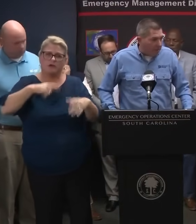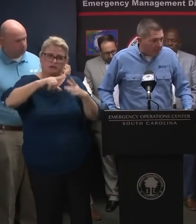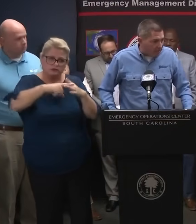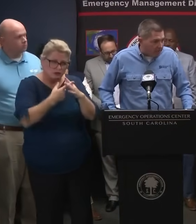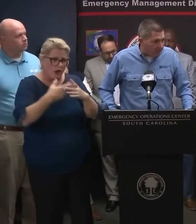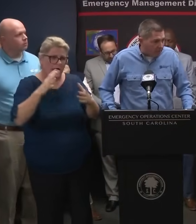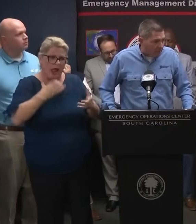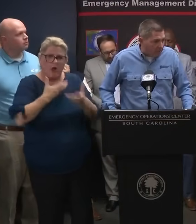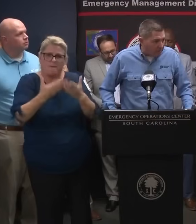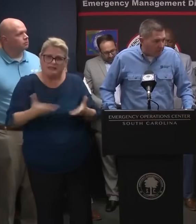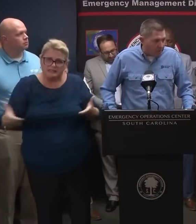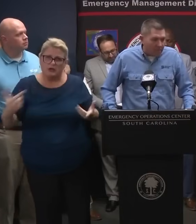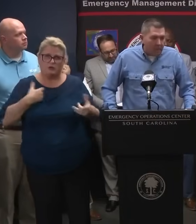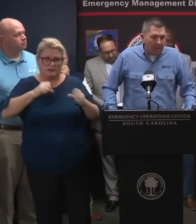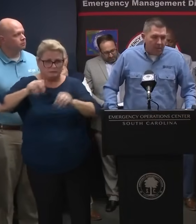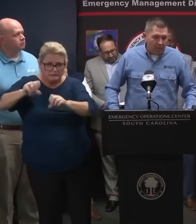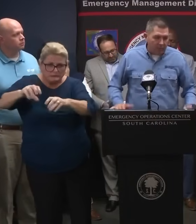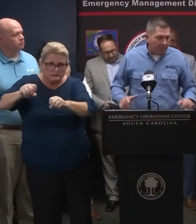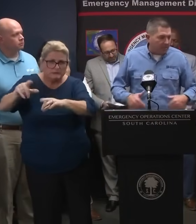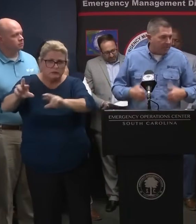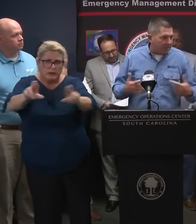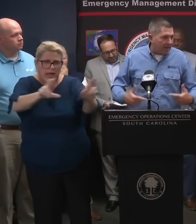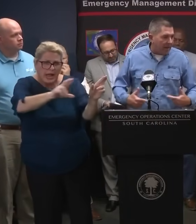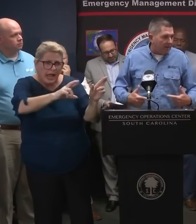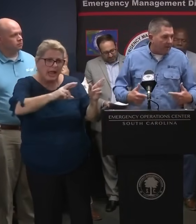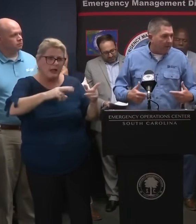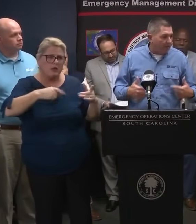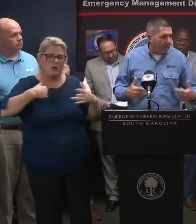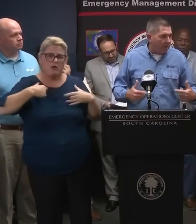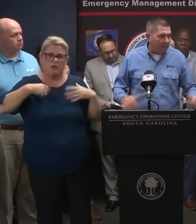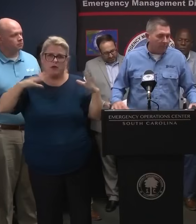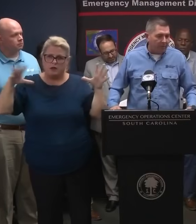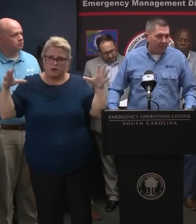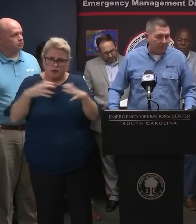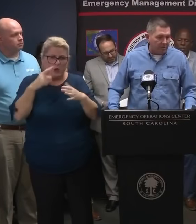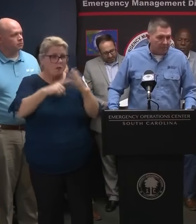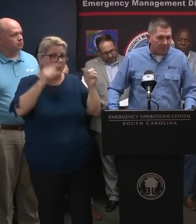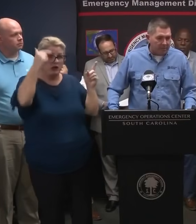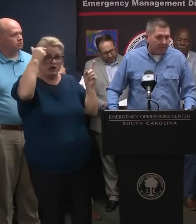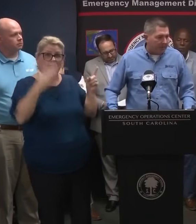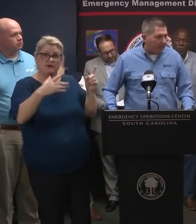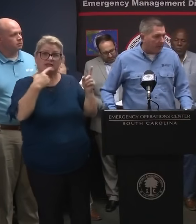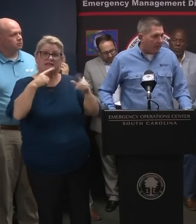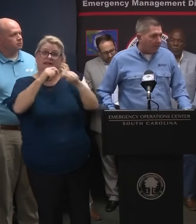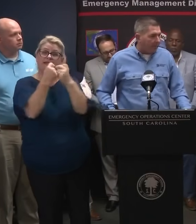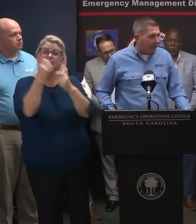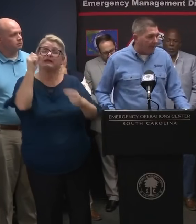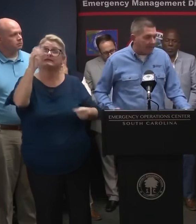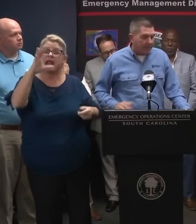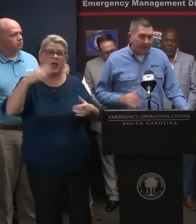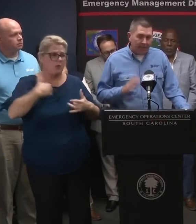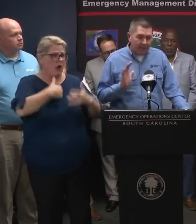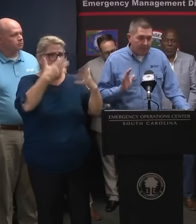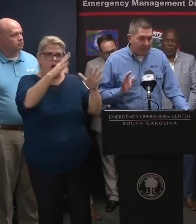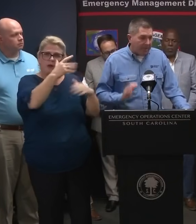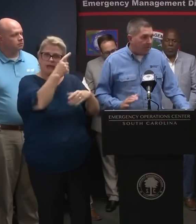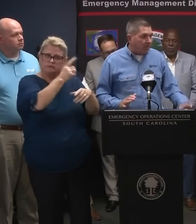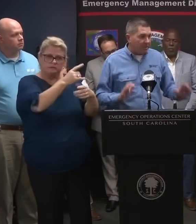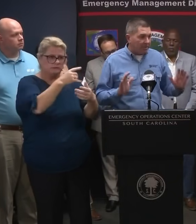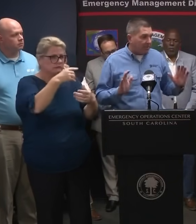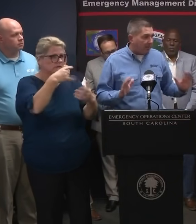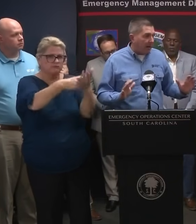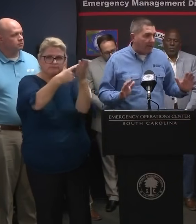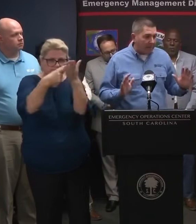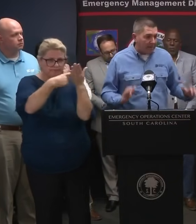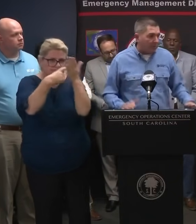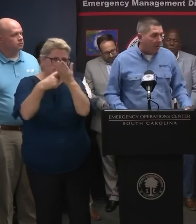up our material for what was to come. And we put this entire, what the government refers to as Team South Carolina, in place. And Dominion Energy